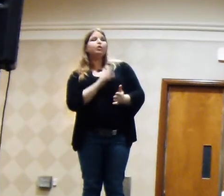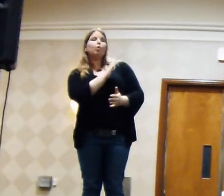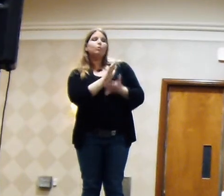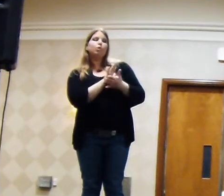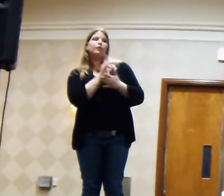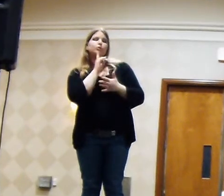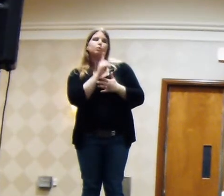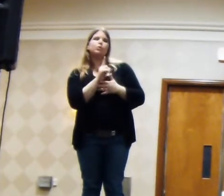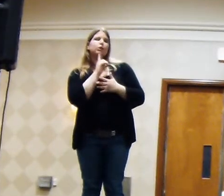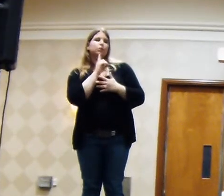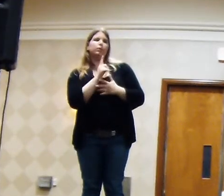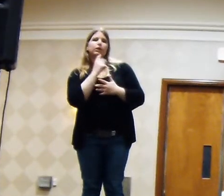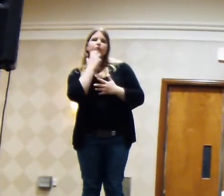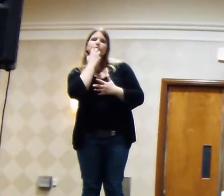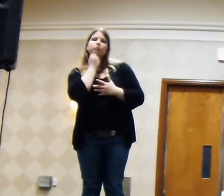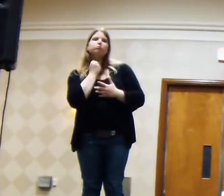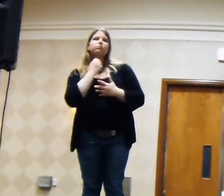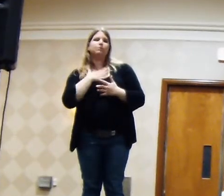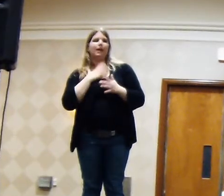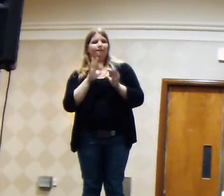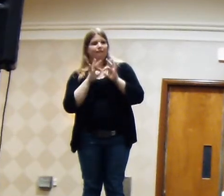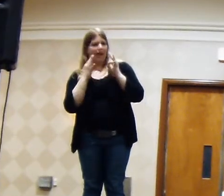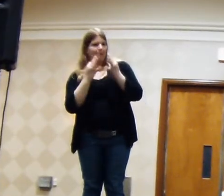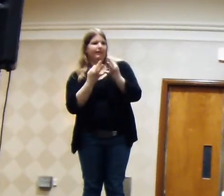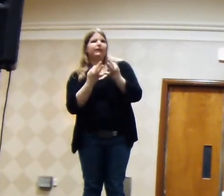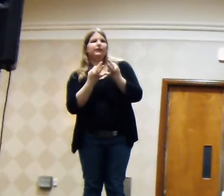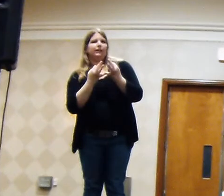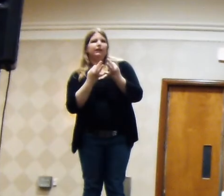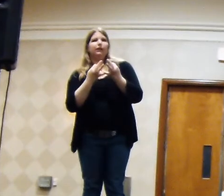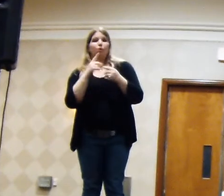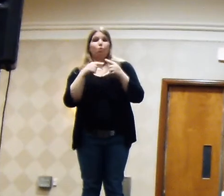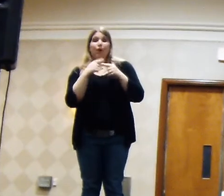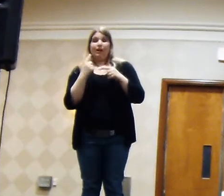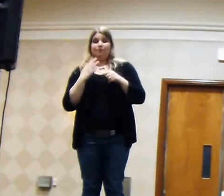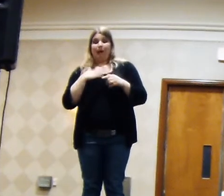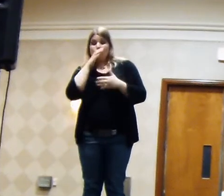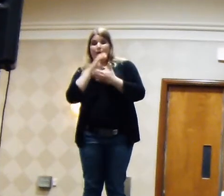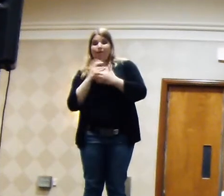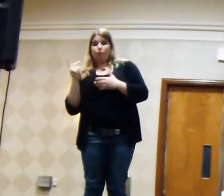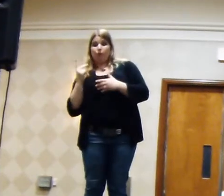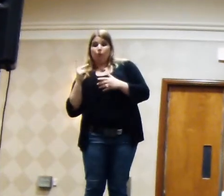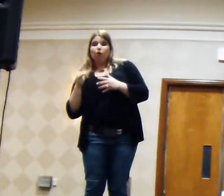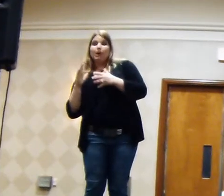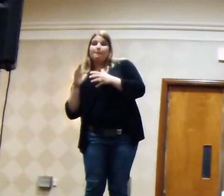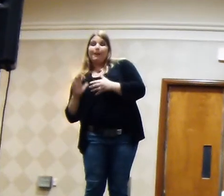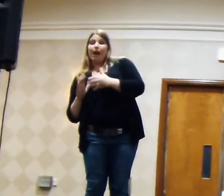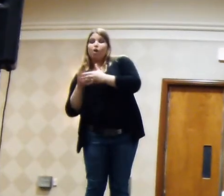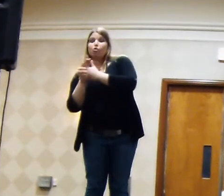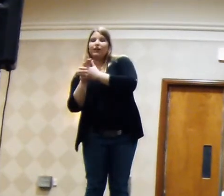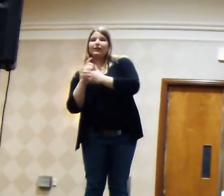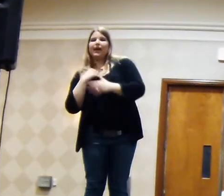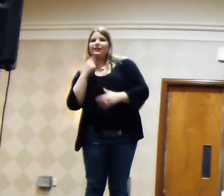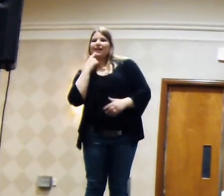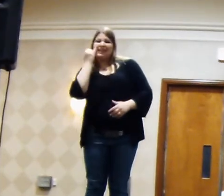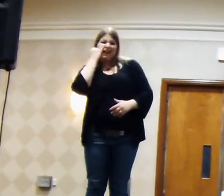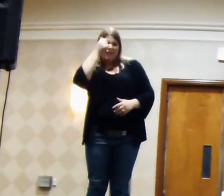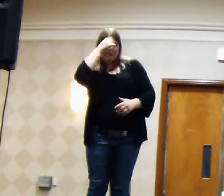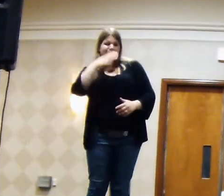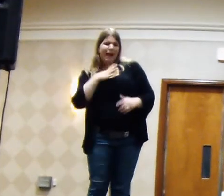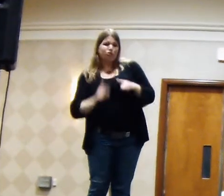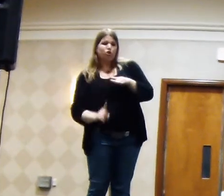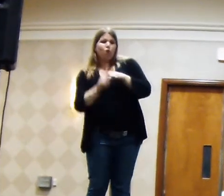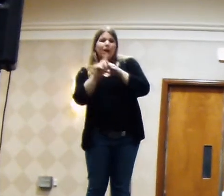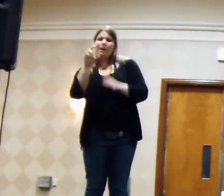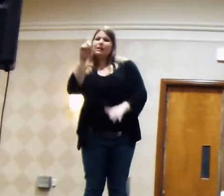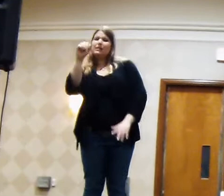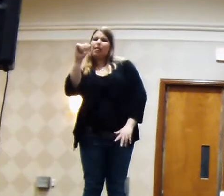family. I even put a Back to the Future reference in my vows, telling my wife that if an old guy ever showed up in a DeLorean and told me I had to go back in time to